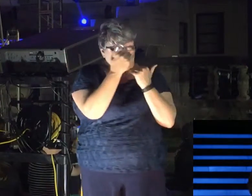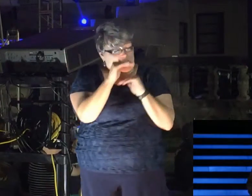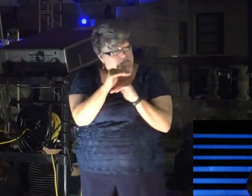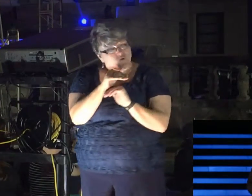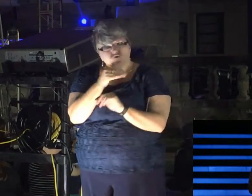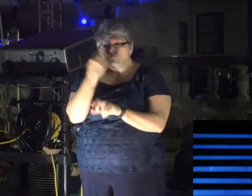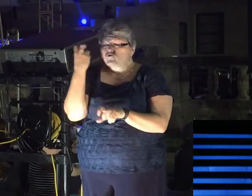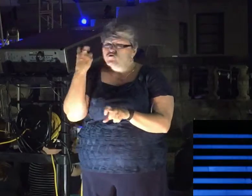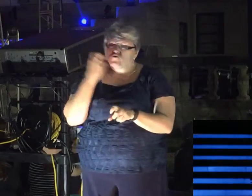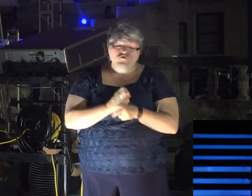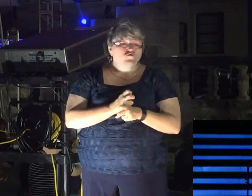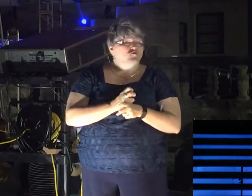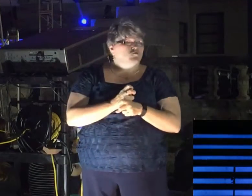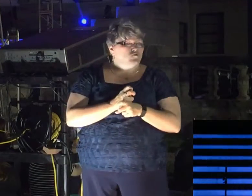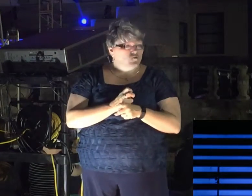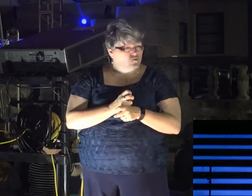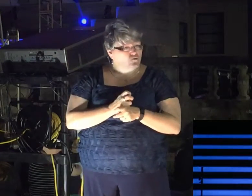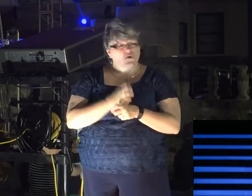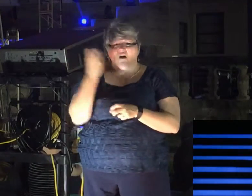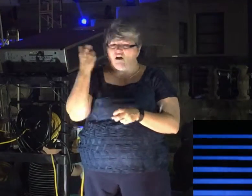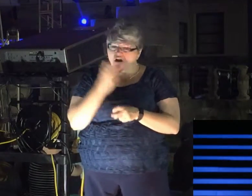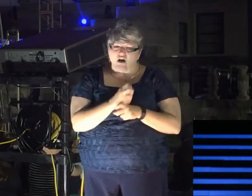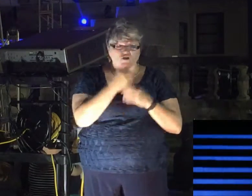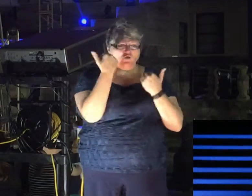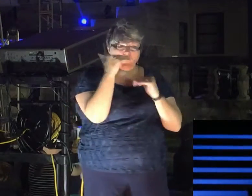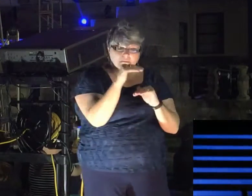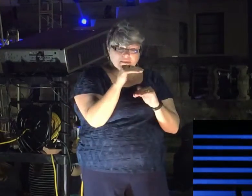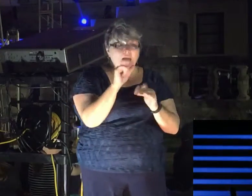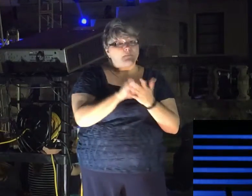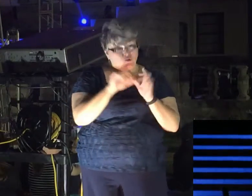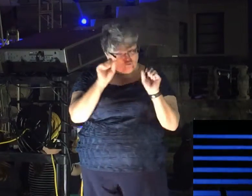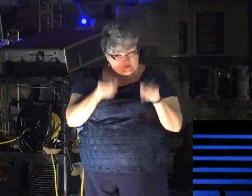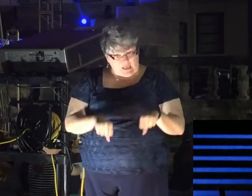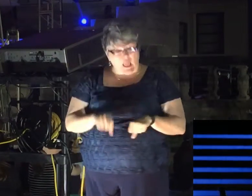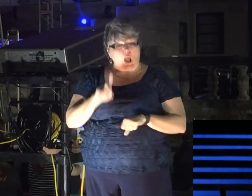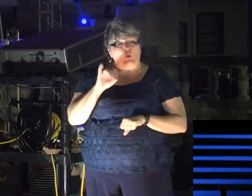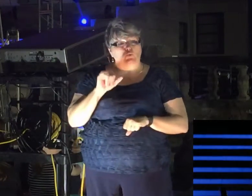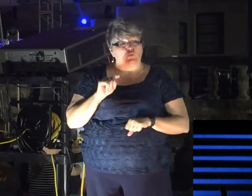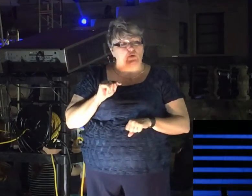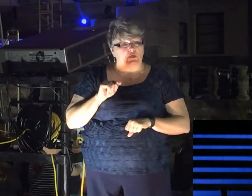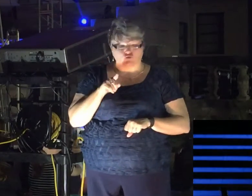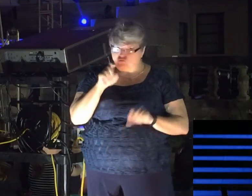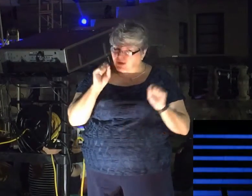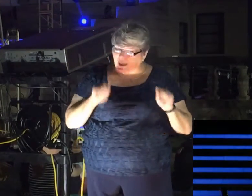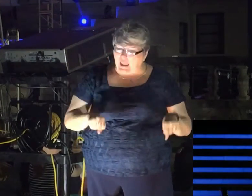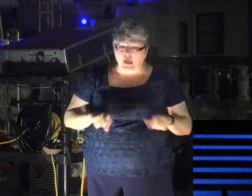process of limiting is very, very hard. It's very hard. But you